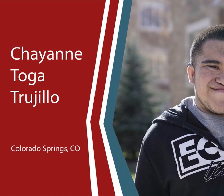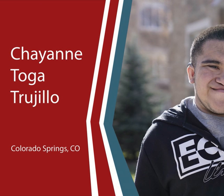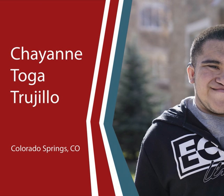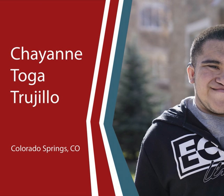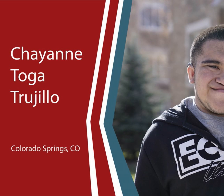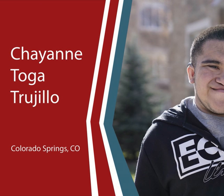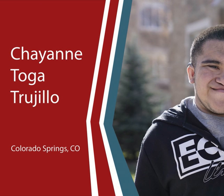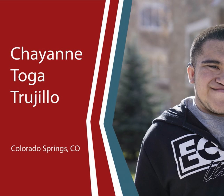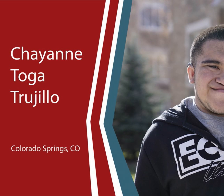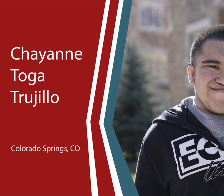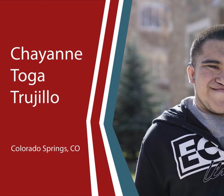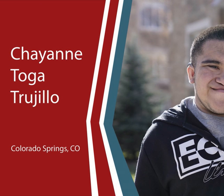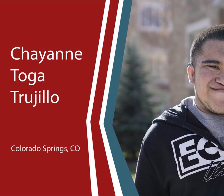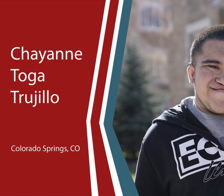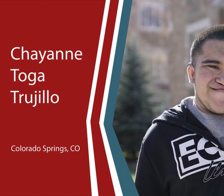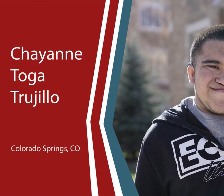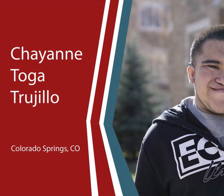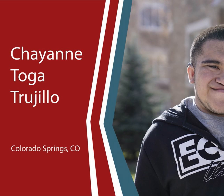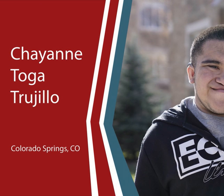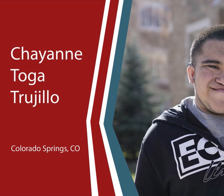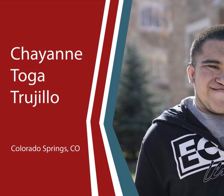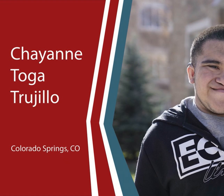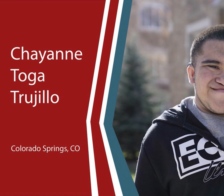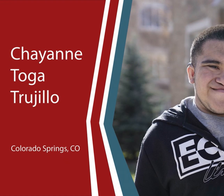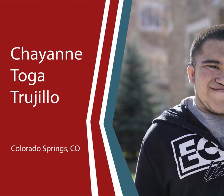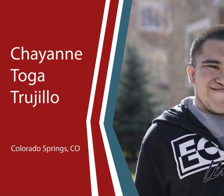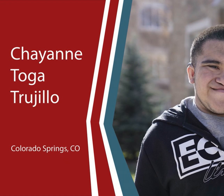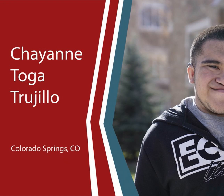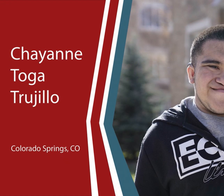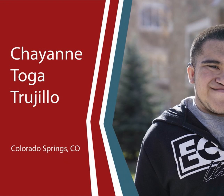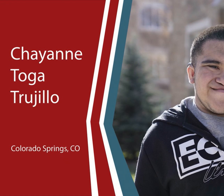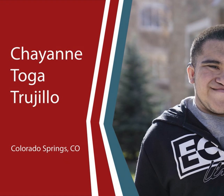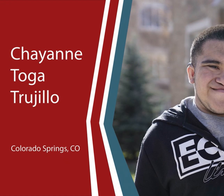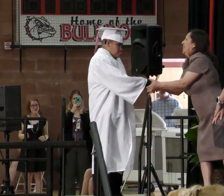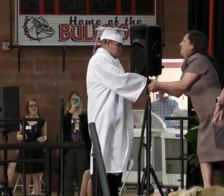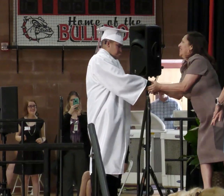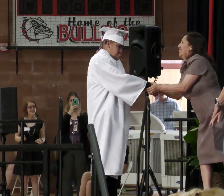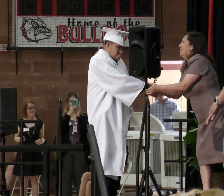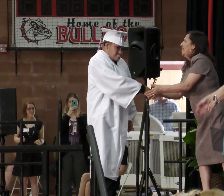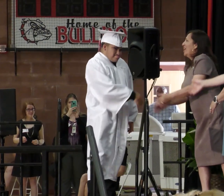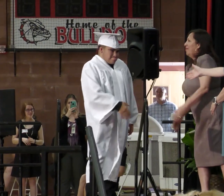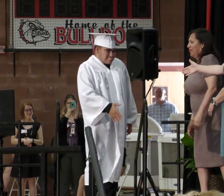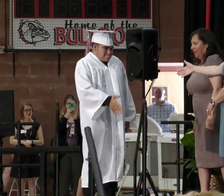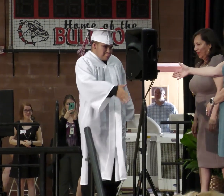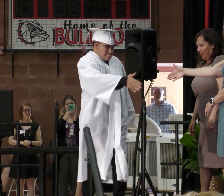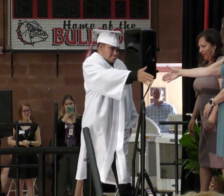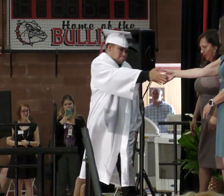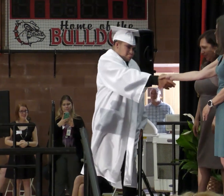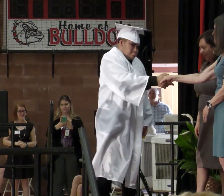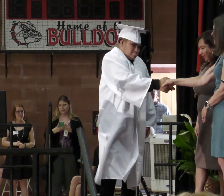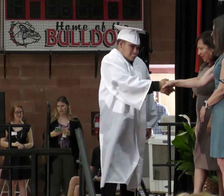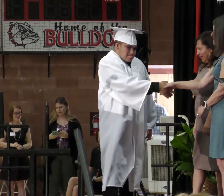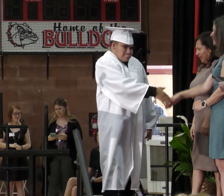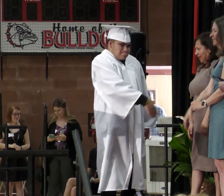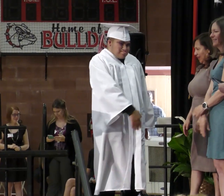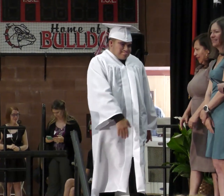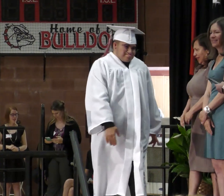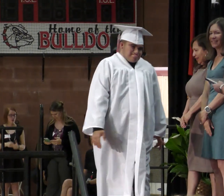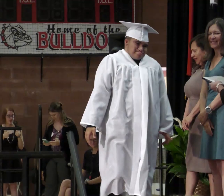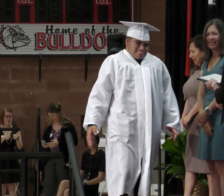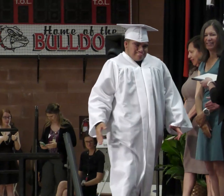Sheyenne's approaching the stage He's walking up the steps south He's shaking the hand of Miss Yolanda Also Miss Michelle